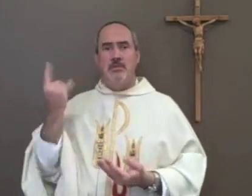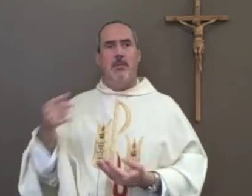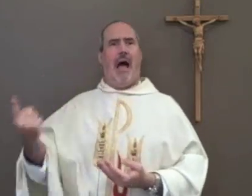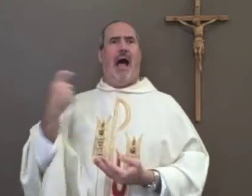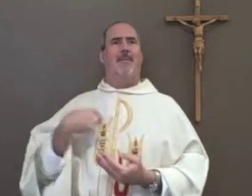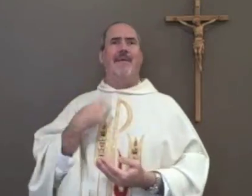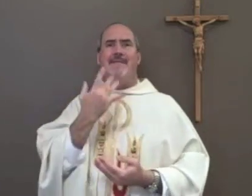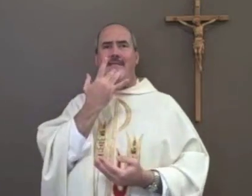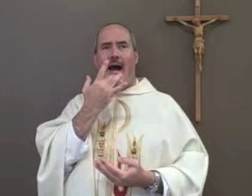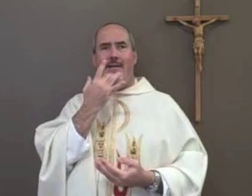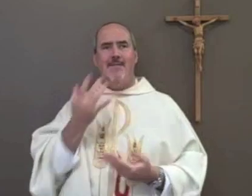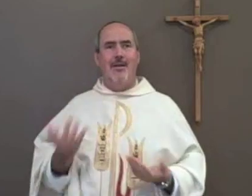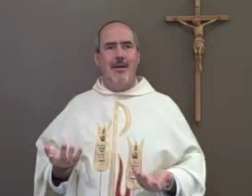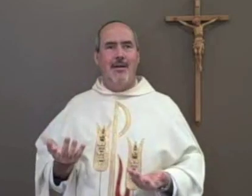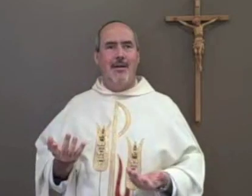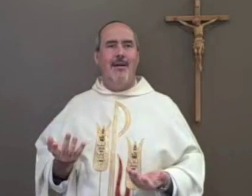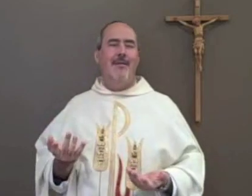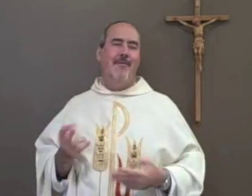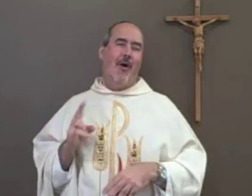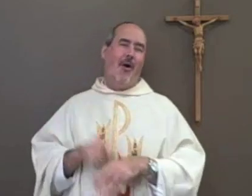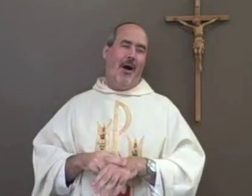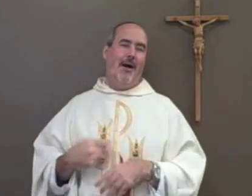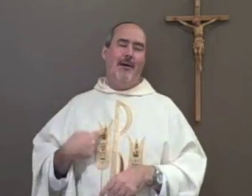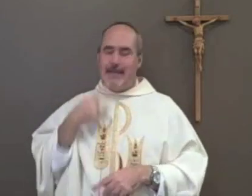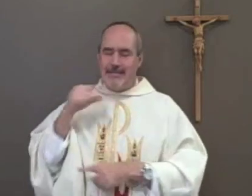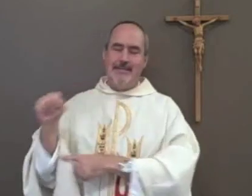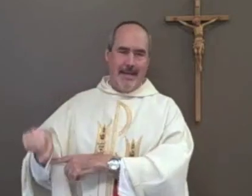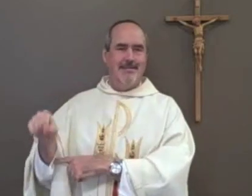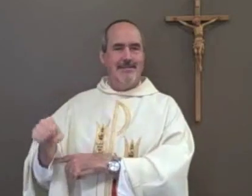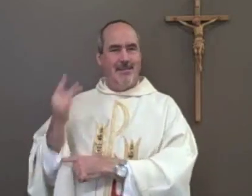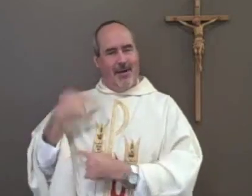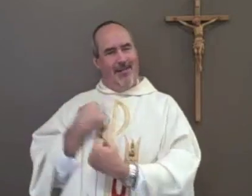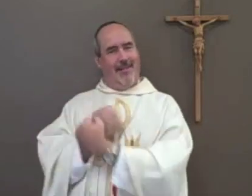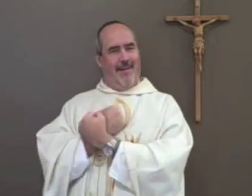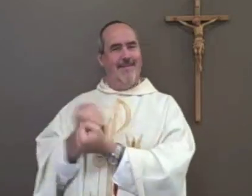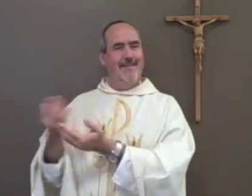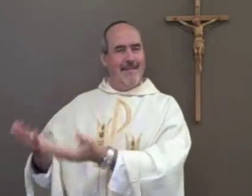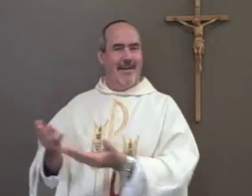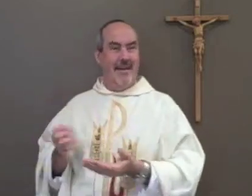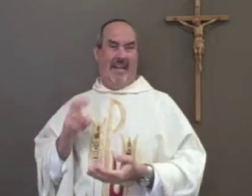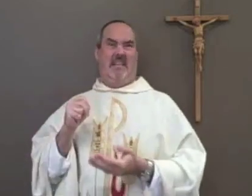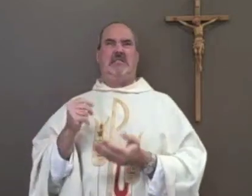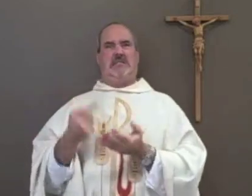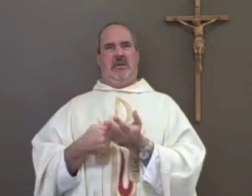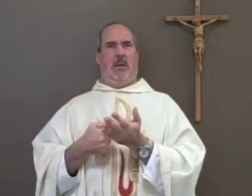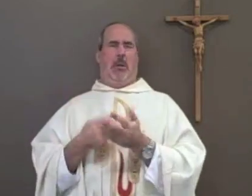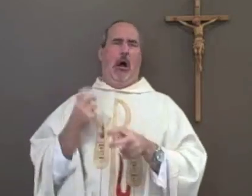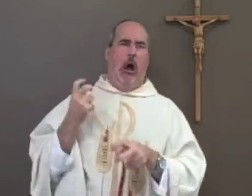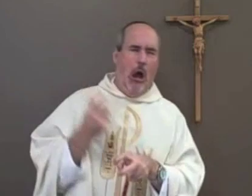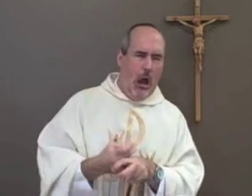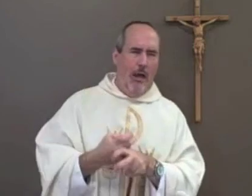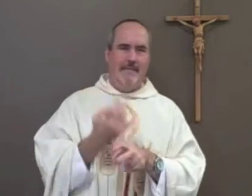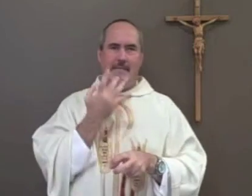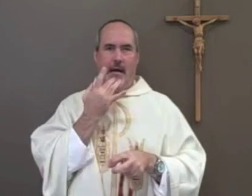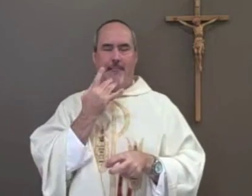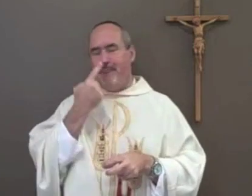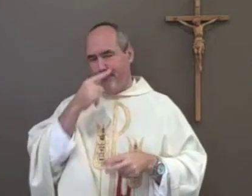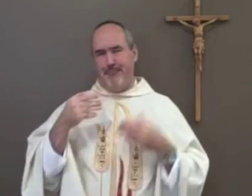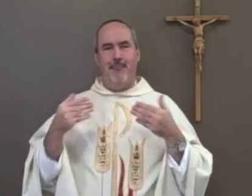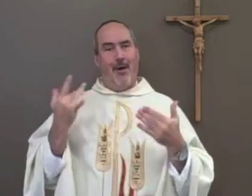reverse that and somebody asked me for a favor, well, of course I would say yes and do it because I love them. Sometimes it might